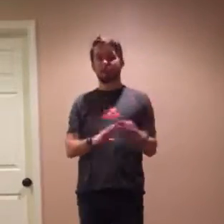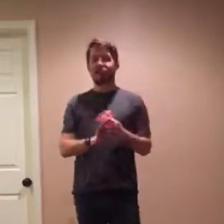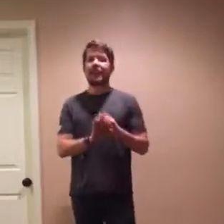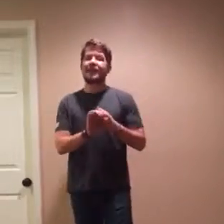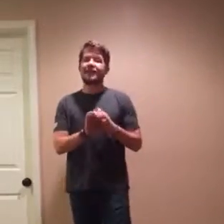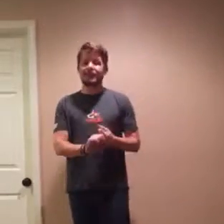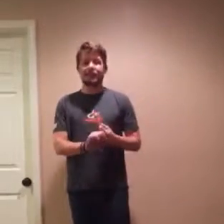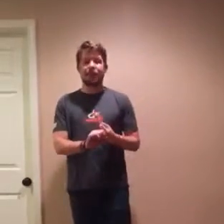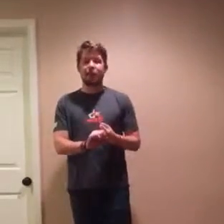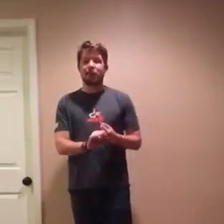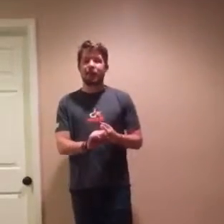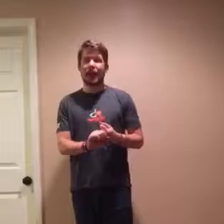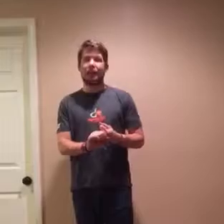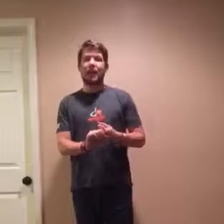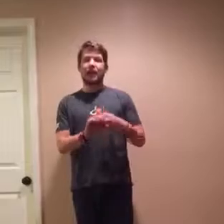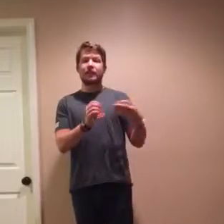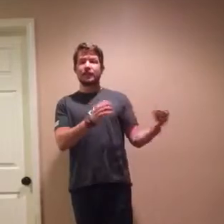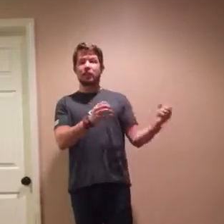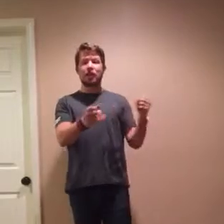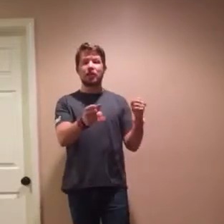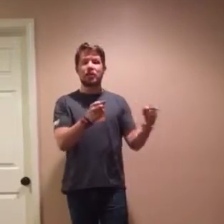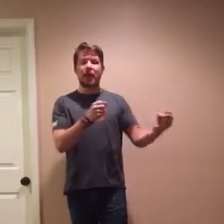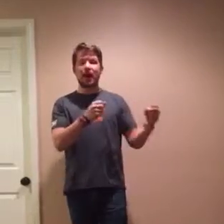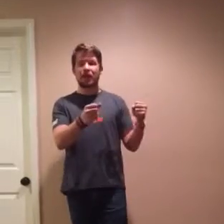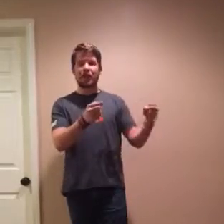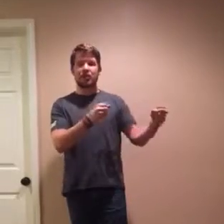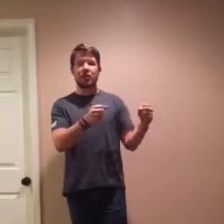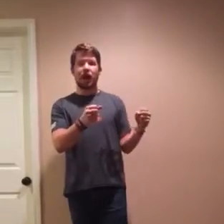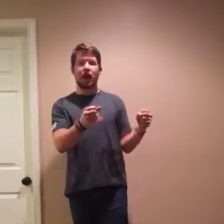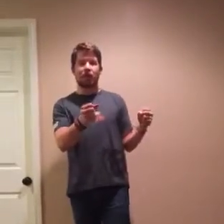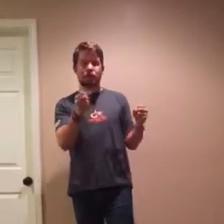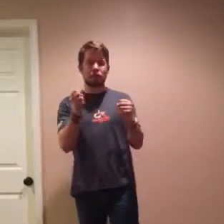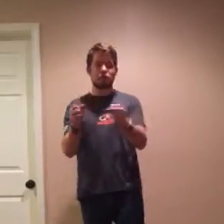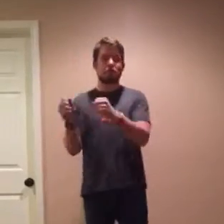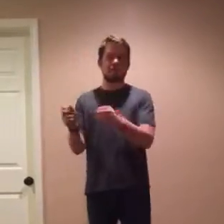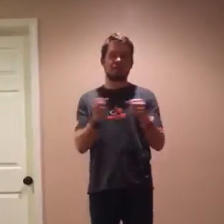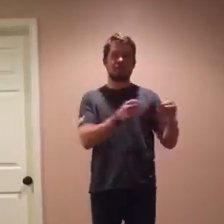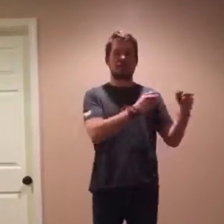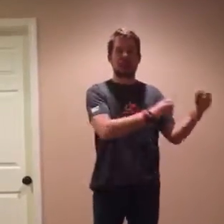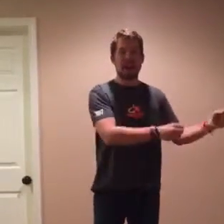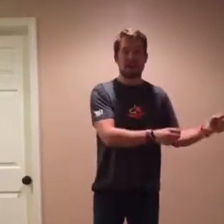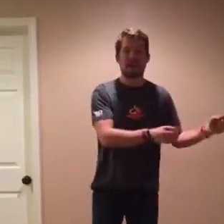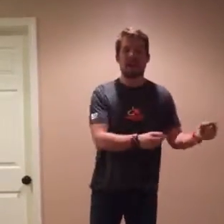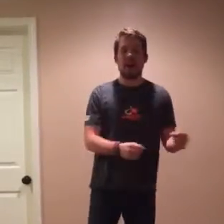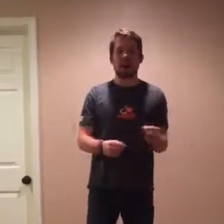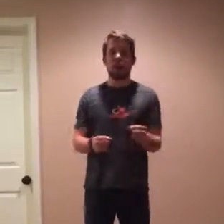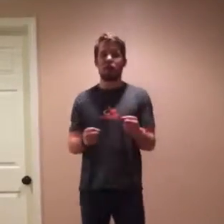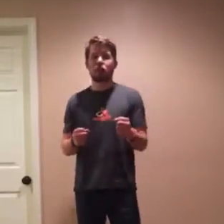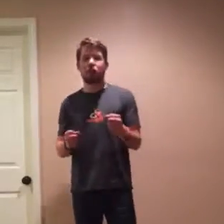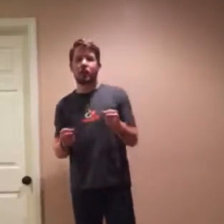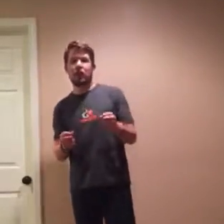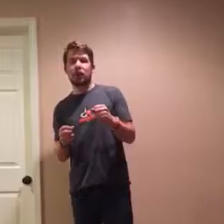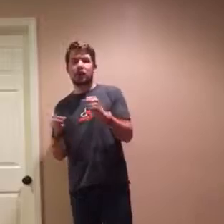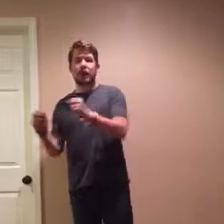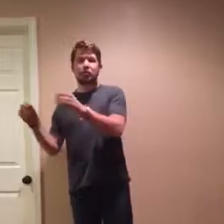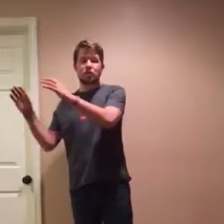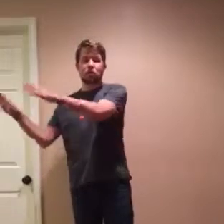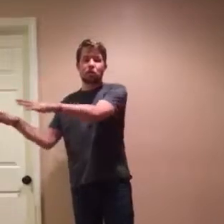Thirdly, consistent devotional time. This is pretty much a combination of students reaching students and parents, but also a thing called discipleship